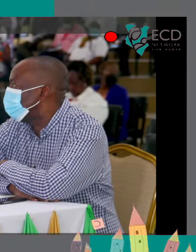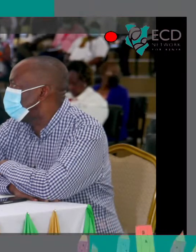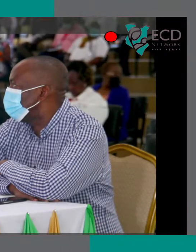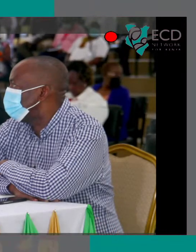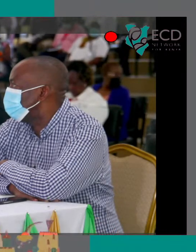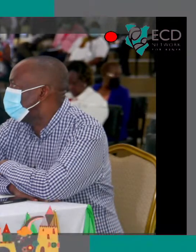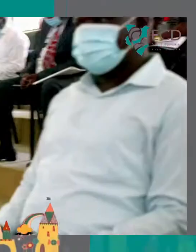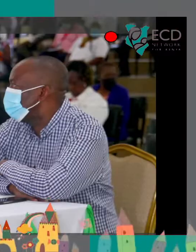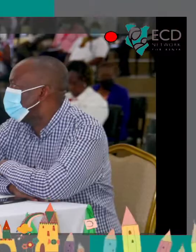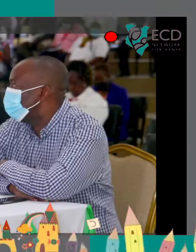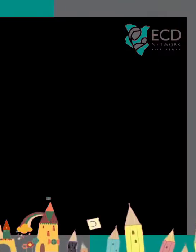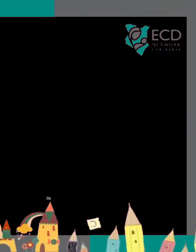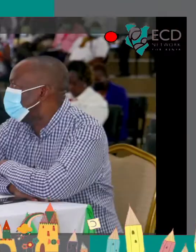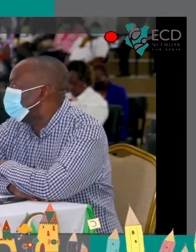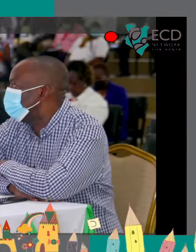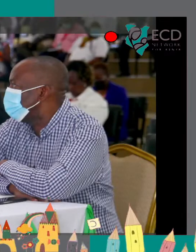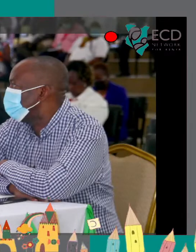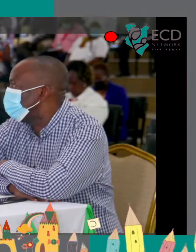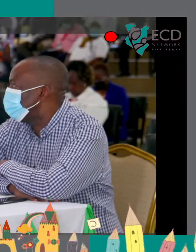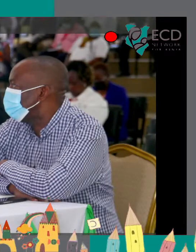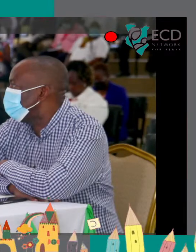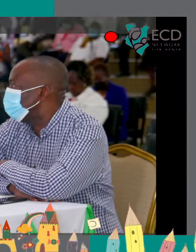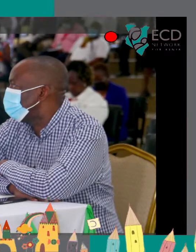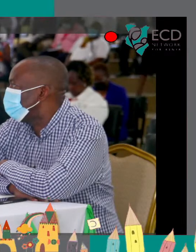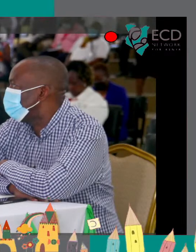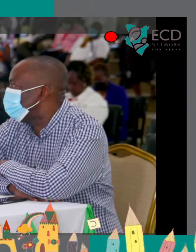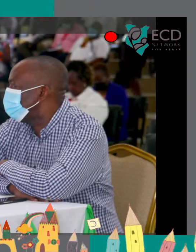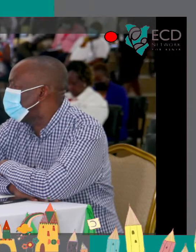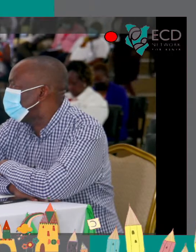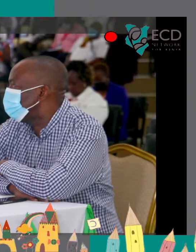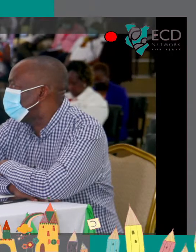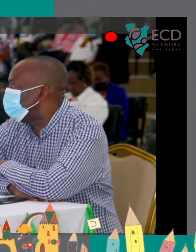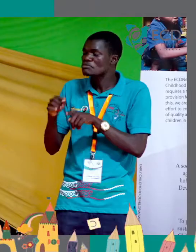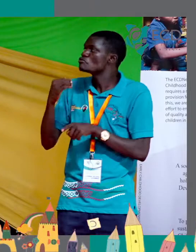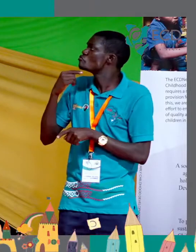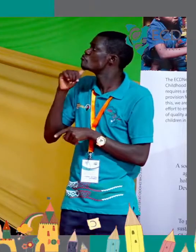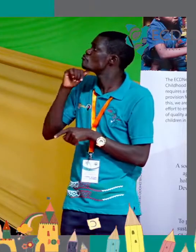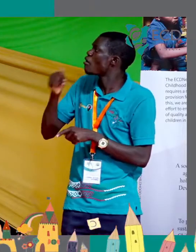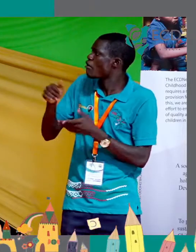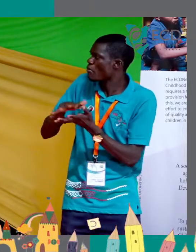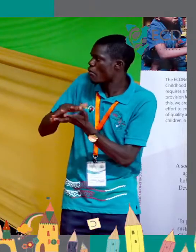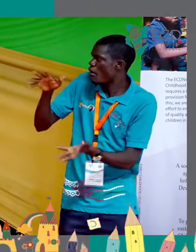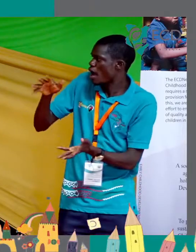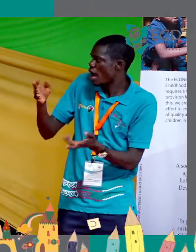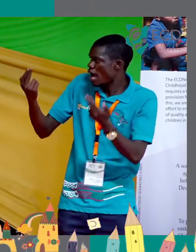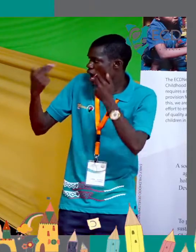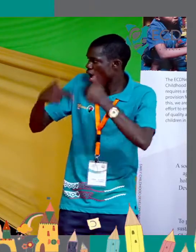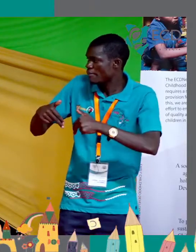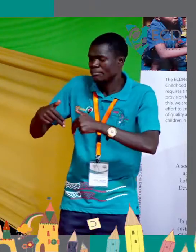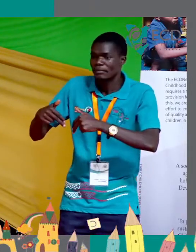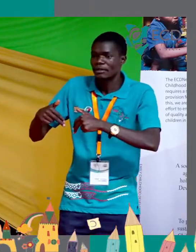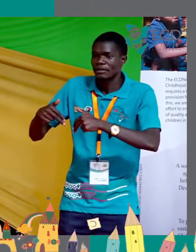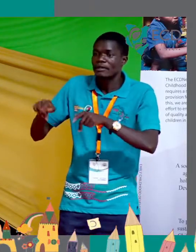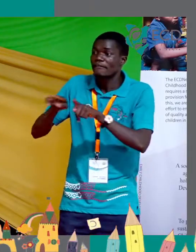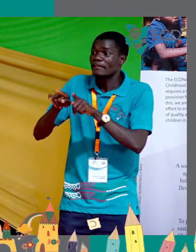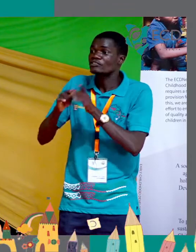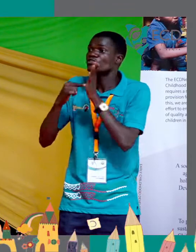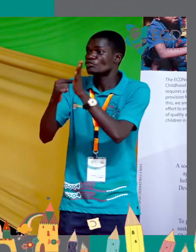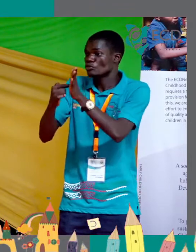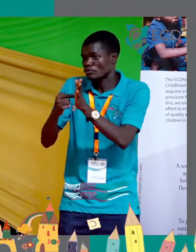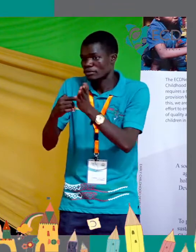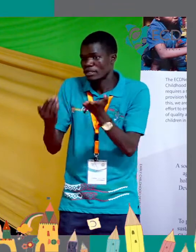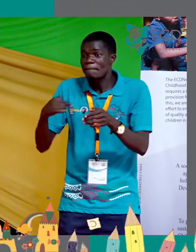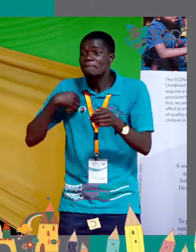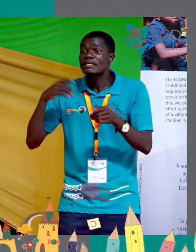officers. Therefore, this child gets lost in there, but a lot is happening so that then these are addressed. I've